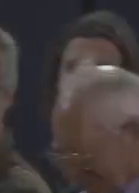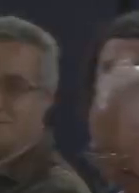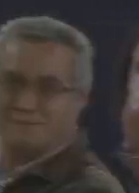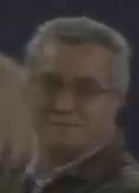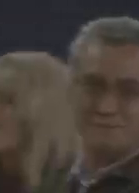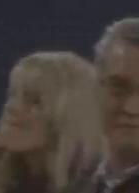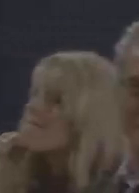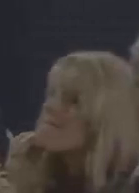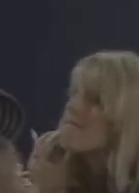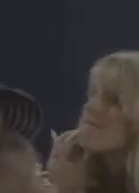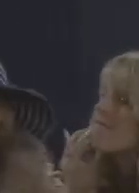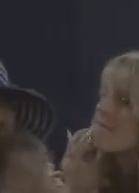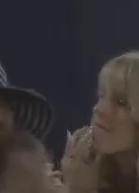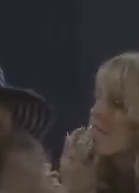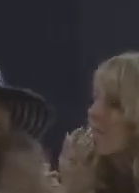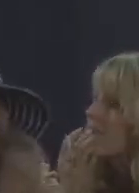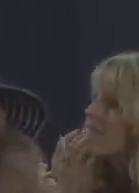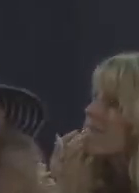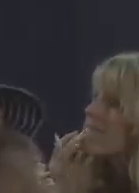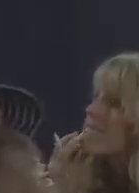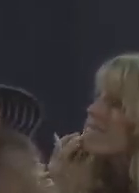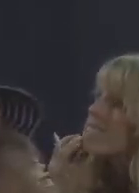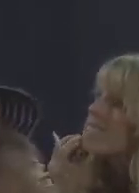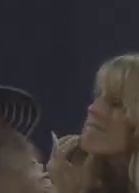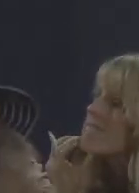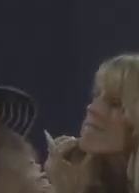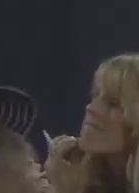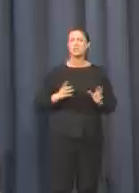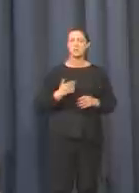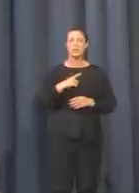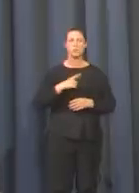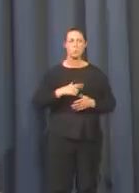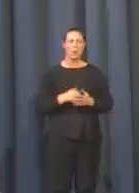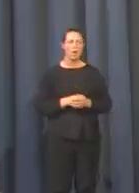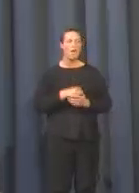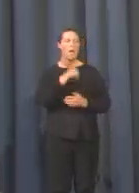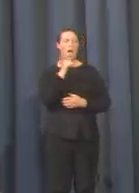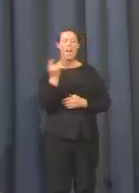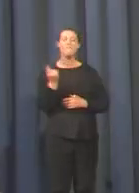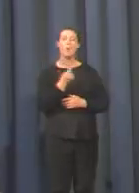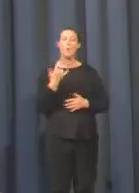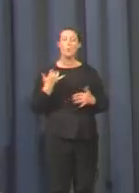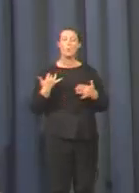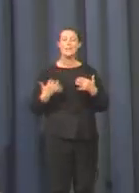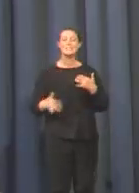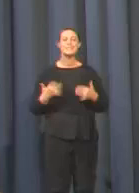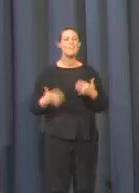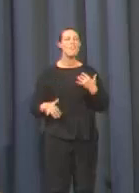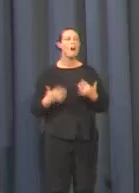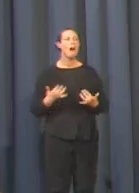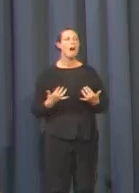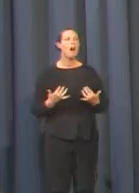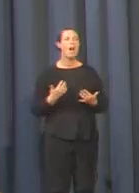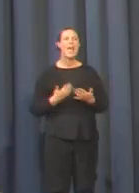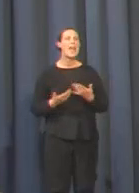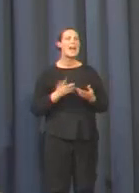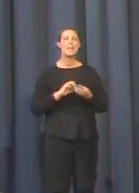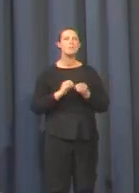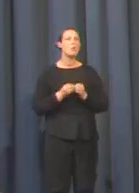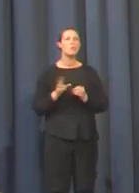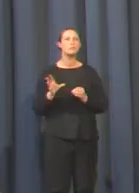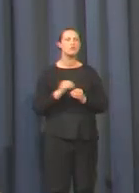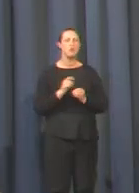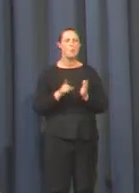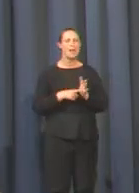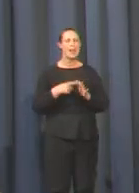So that's why I'm asking these questions. If we suffer any problems from